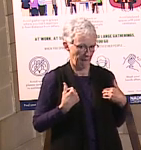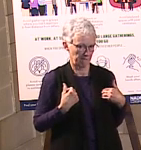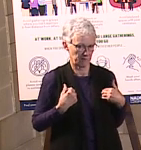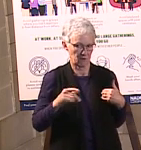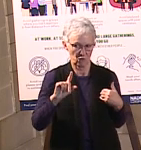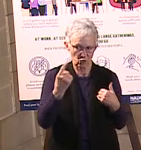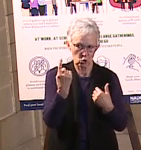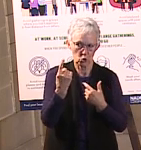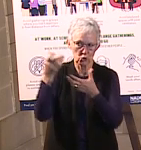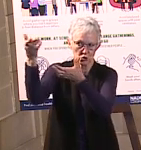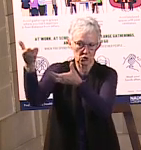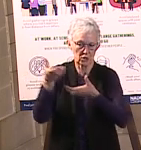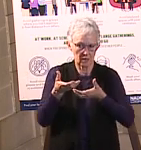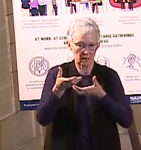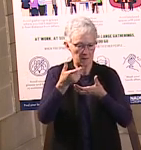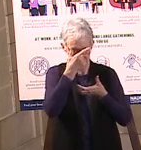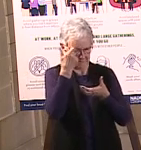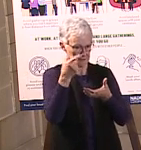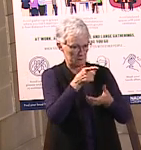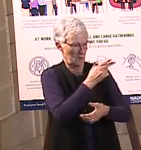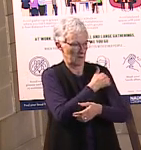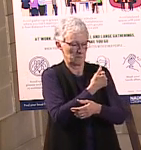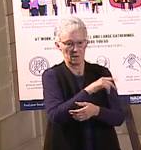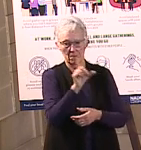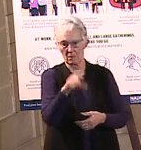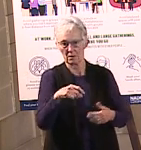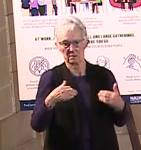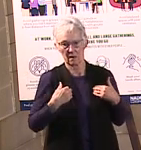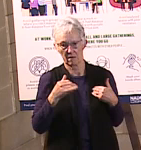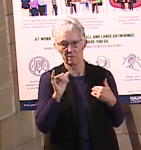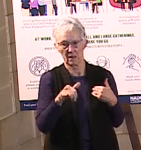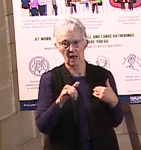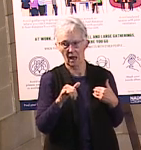do the ultra-cold storage, because that's what this vaccine is going to require.